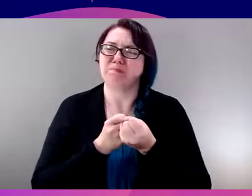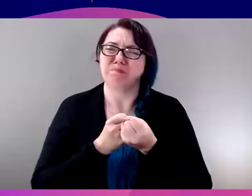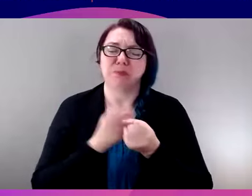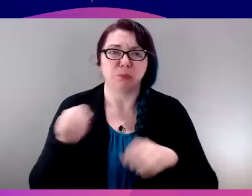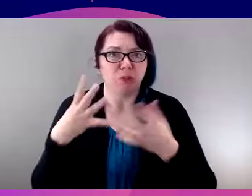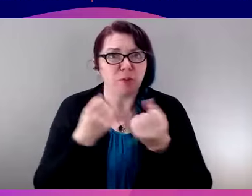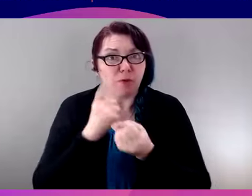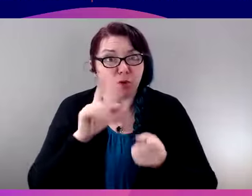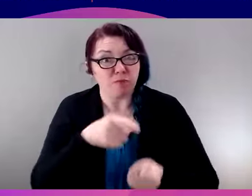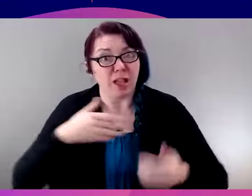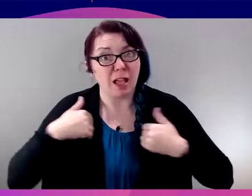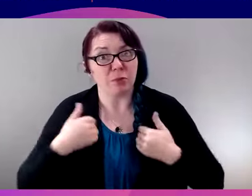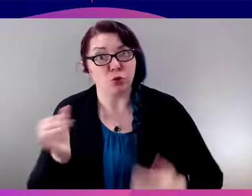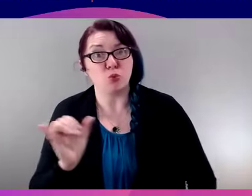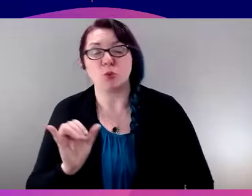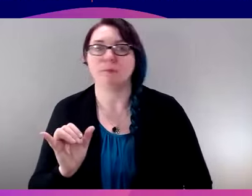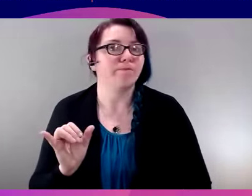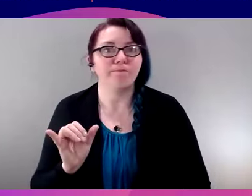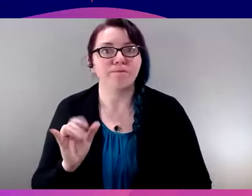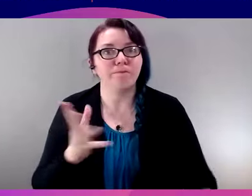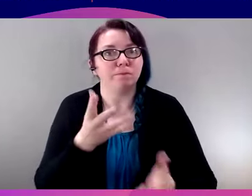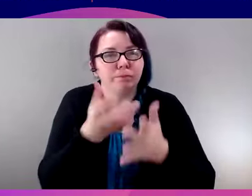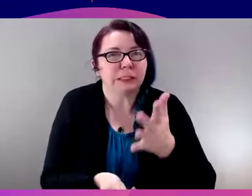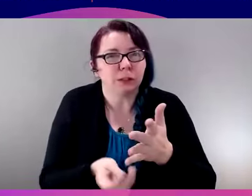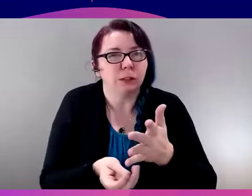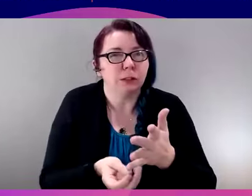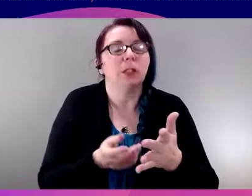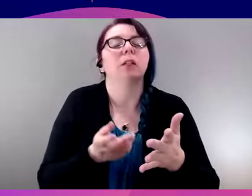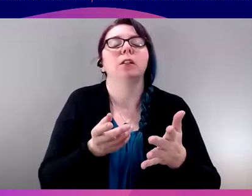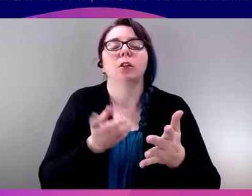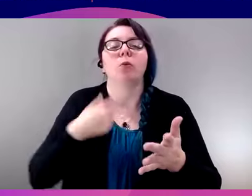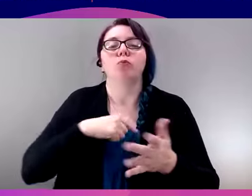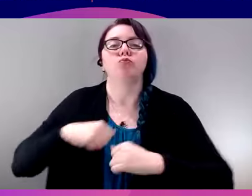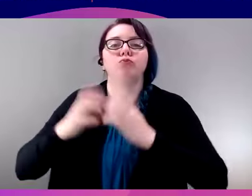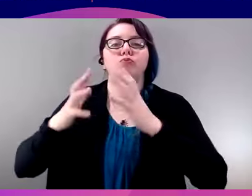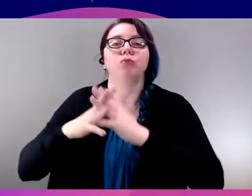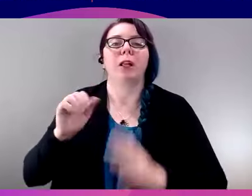This brings us to the ACT project. So the ACT project is a